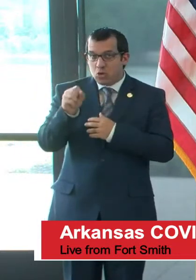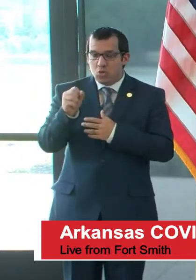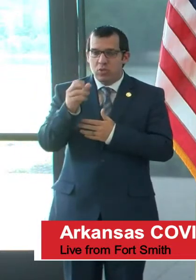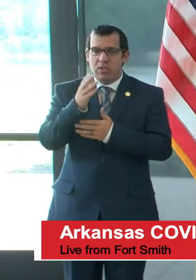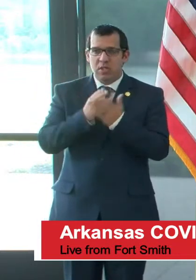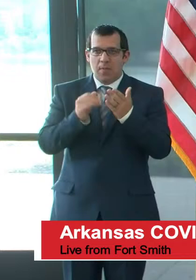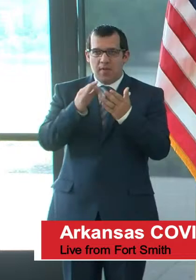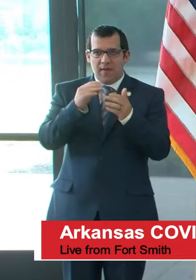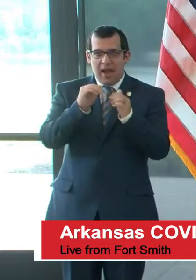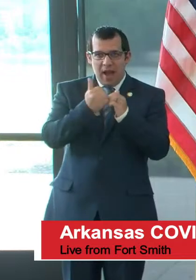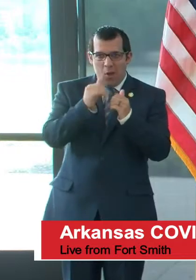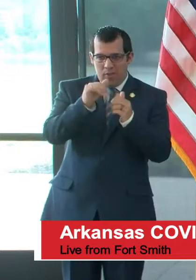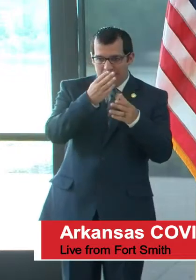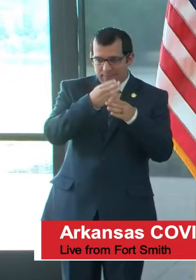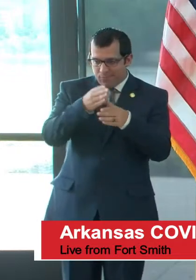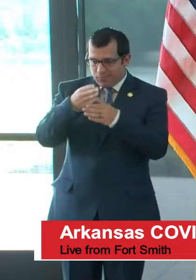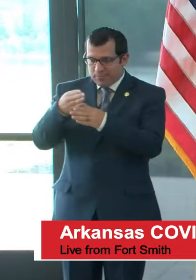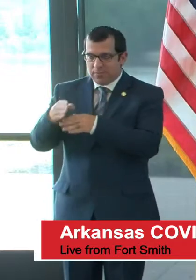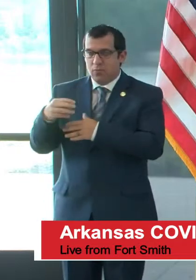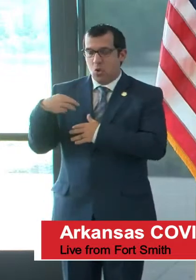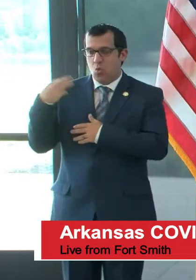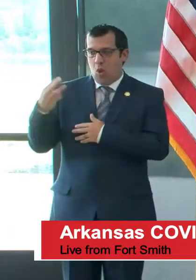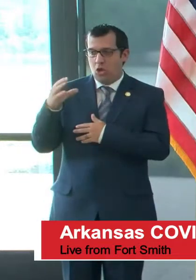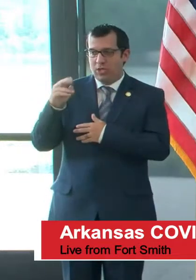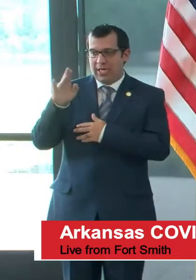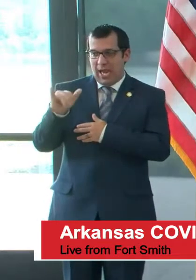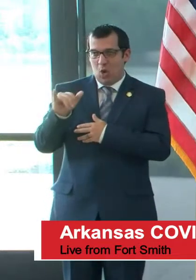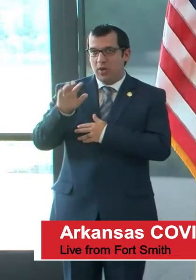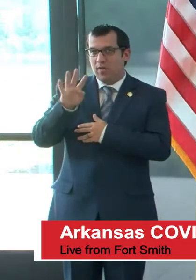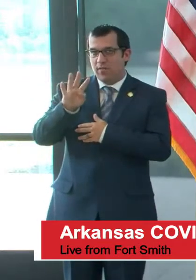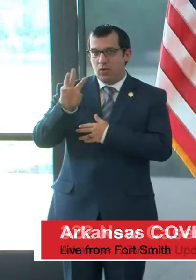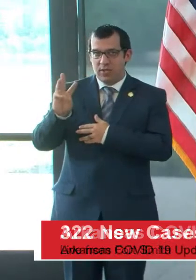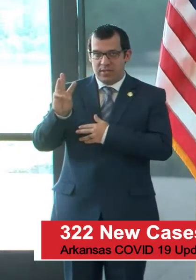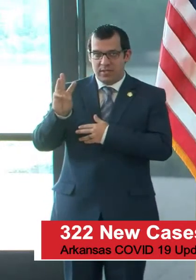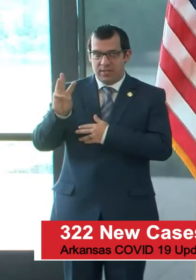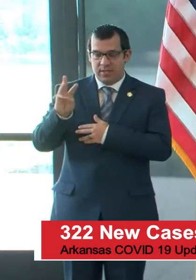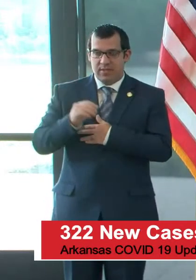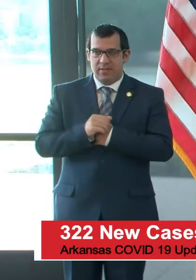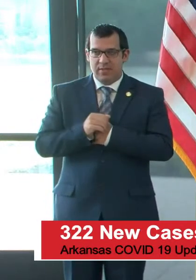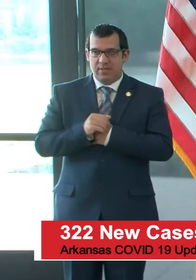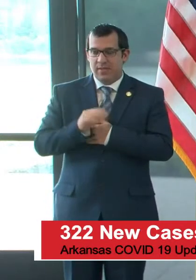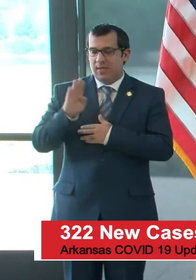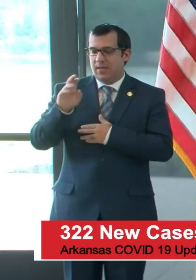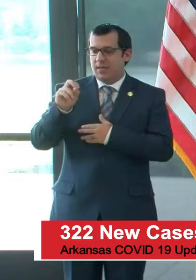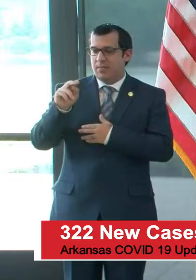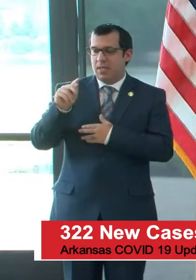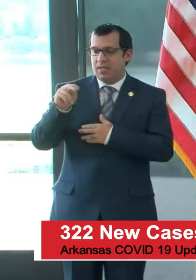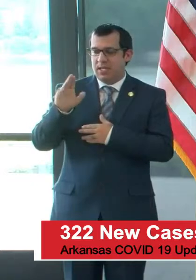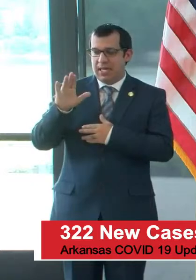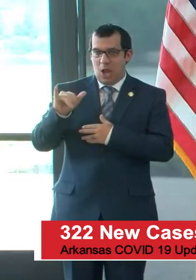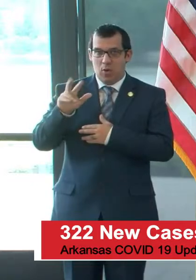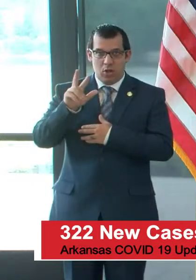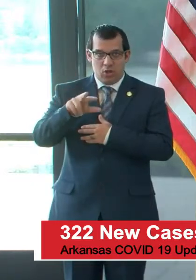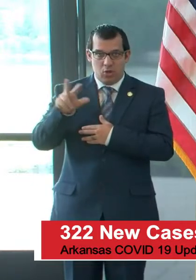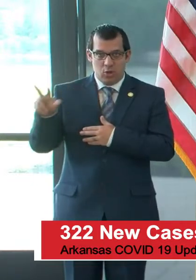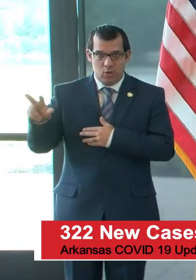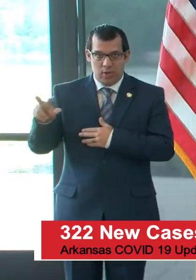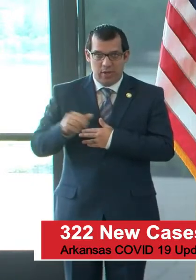to some of the breakdown. Washington County had 46, Benton County had